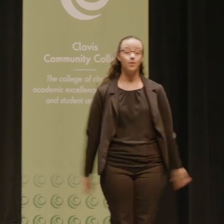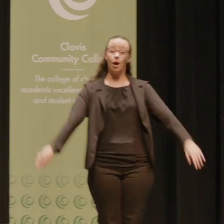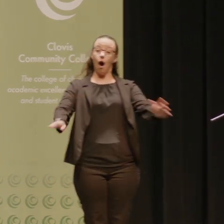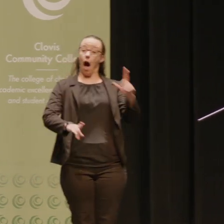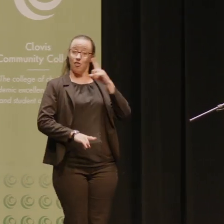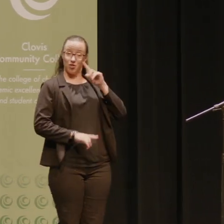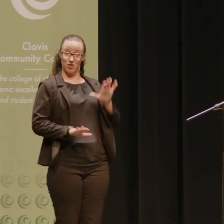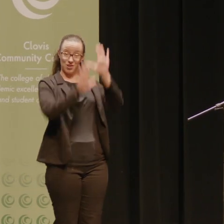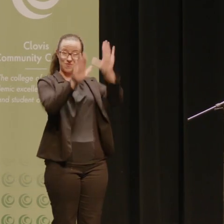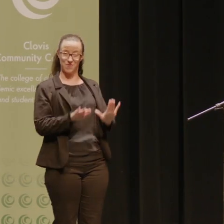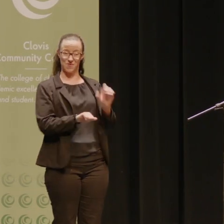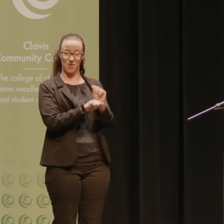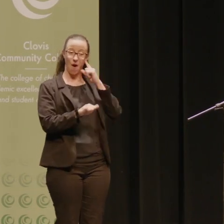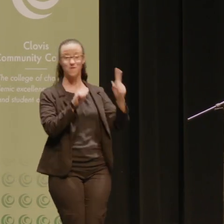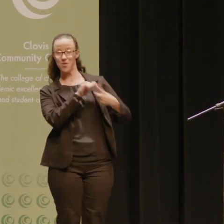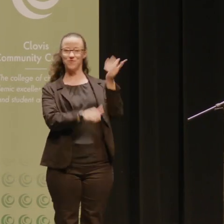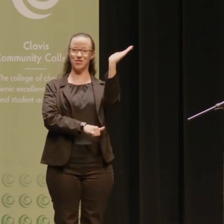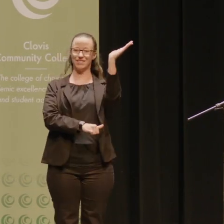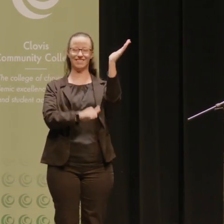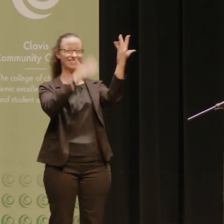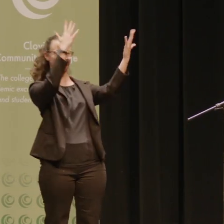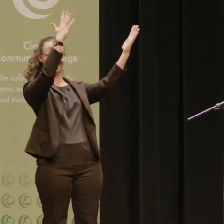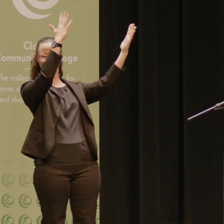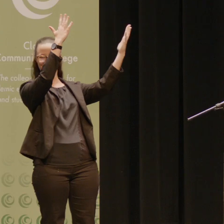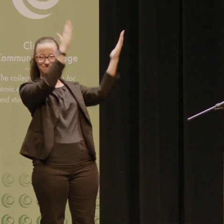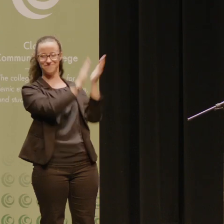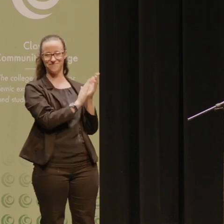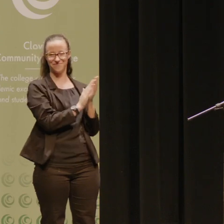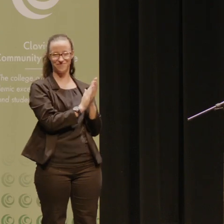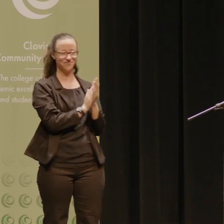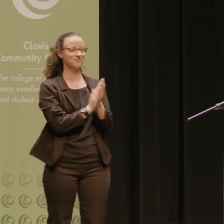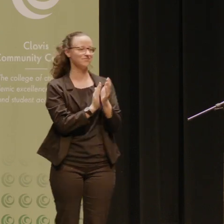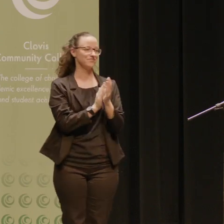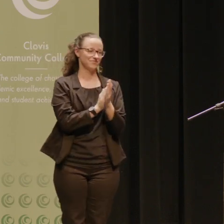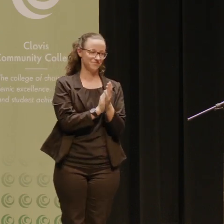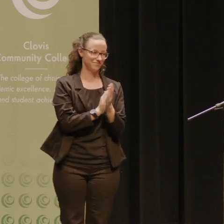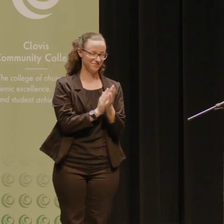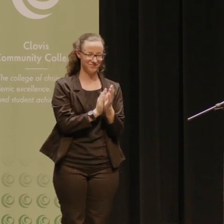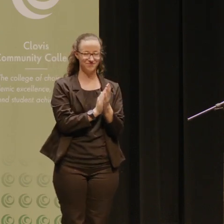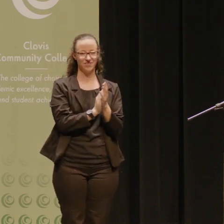Well, I think she did a good job for her first time. Give her a round of applause.